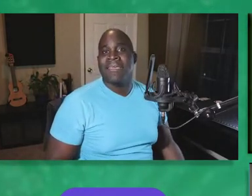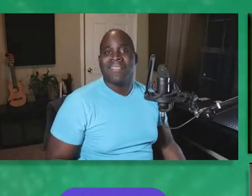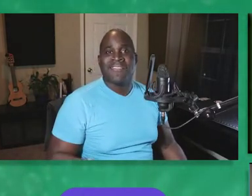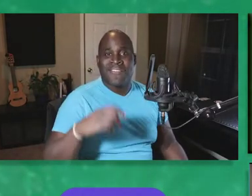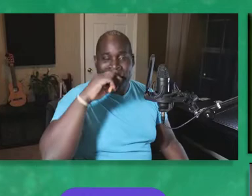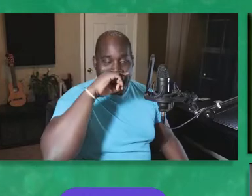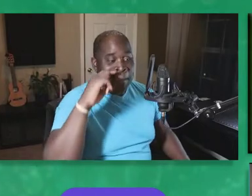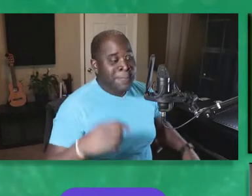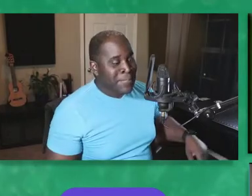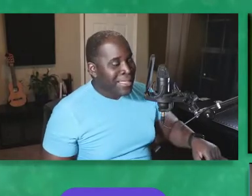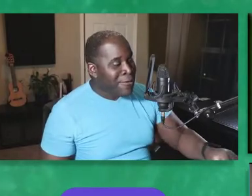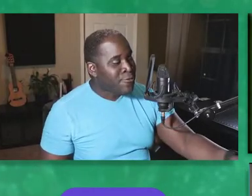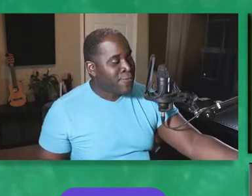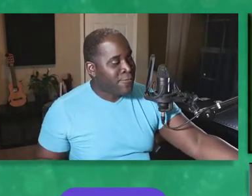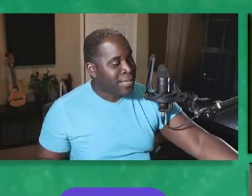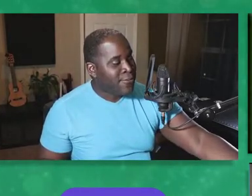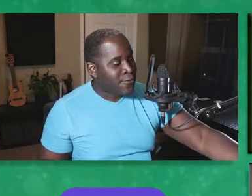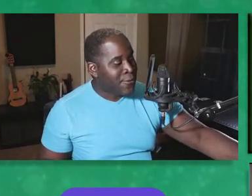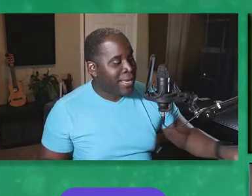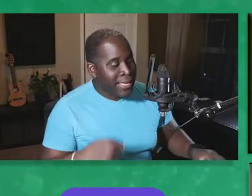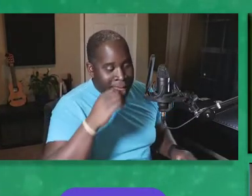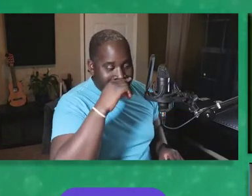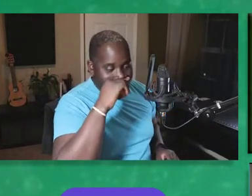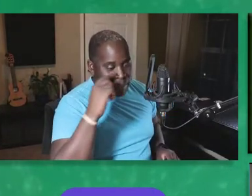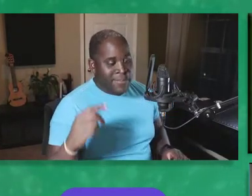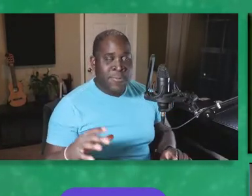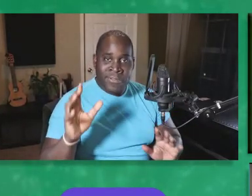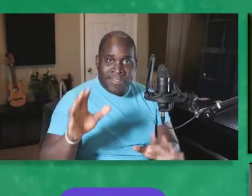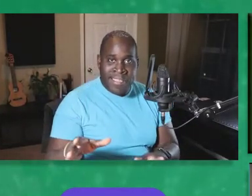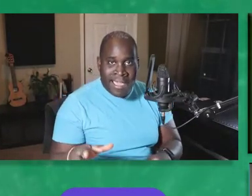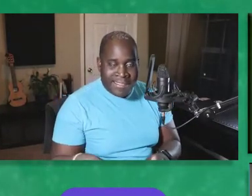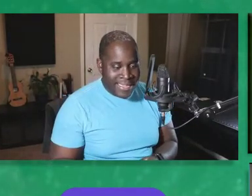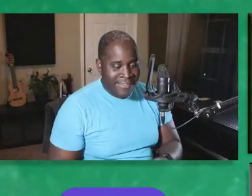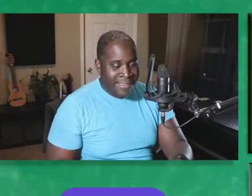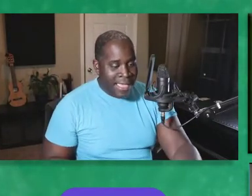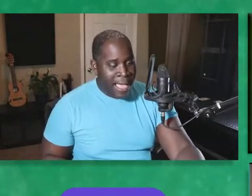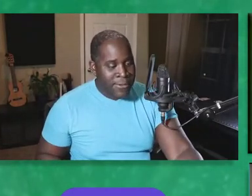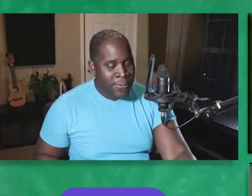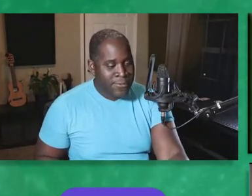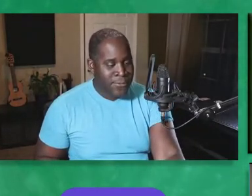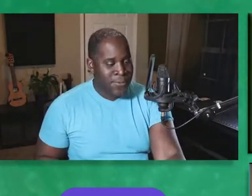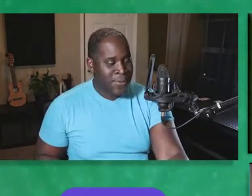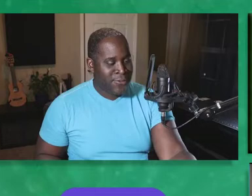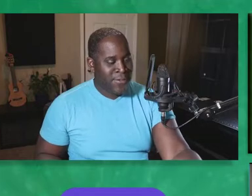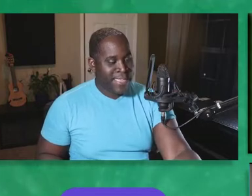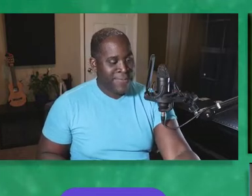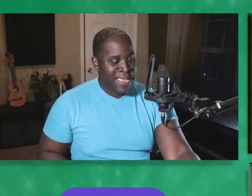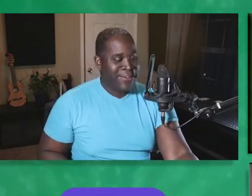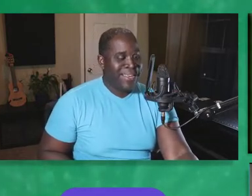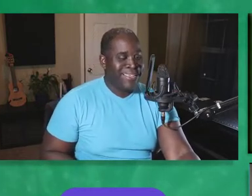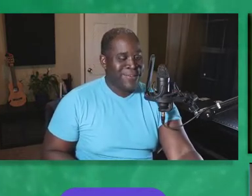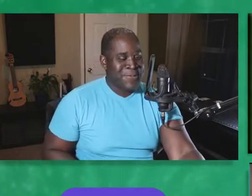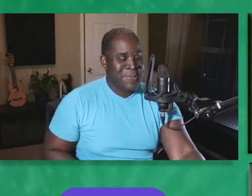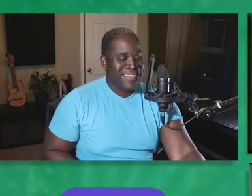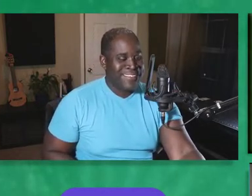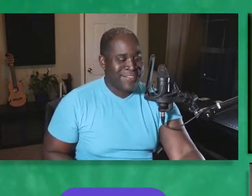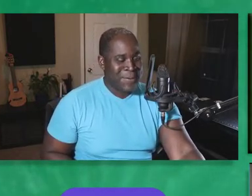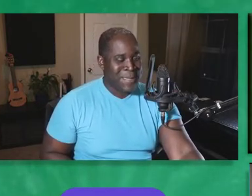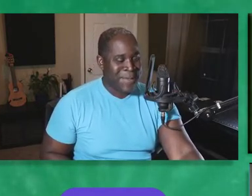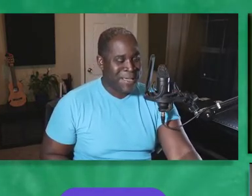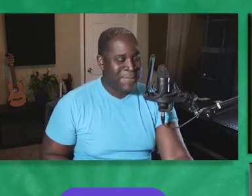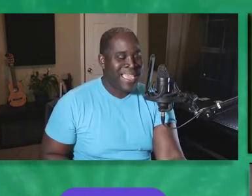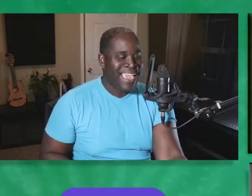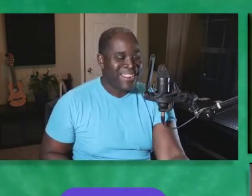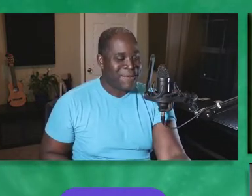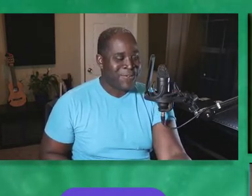K. It's just that. There's a funny story. To put this in context, I once went to Cheesecake Factory with my sister